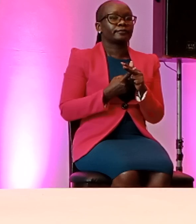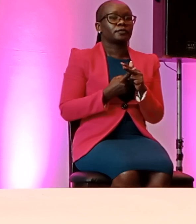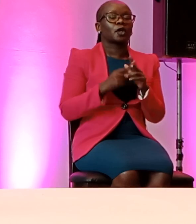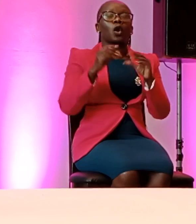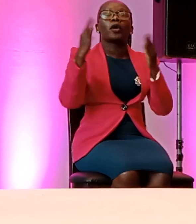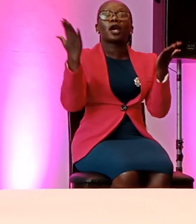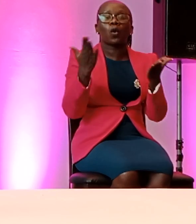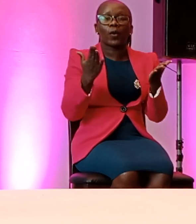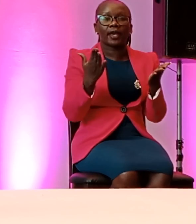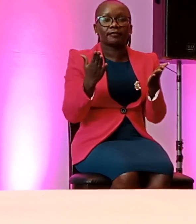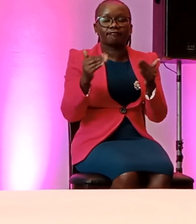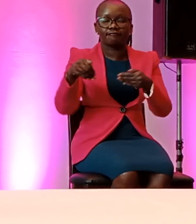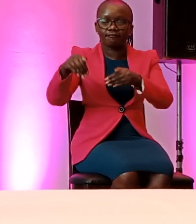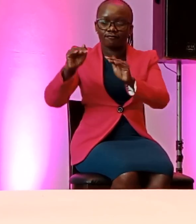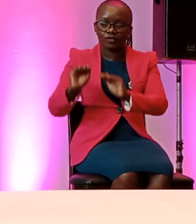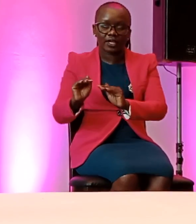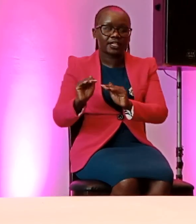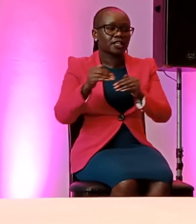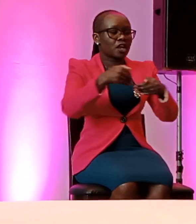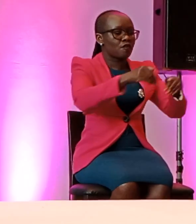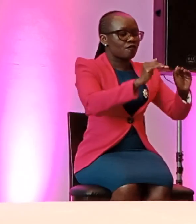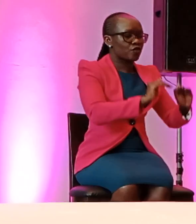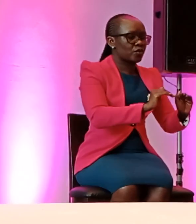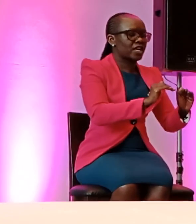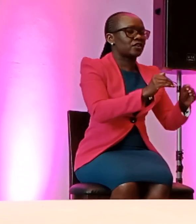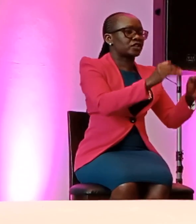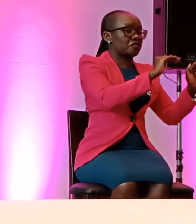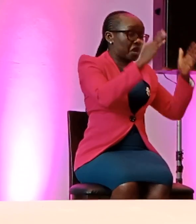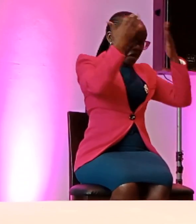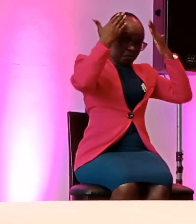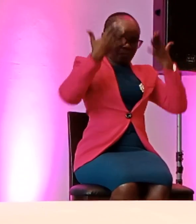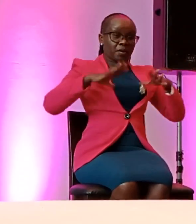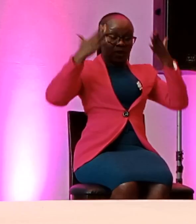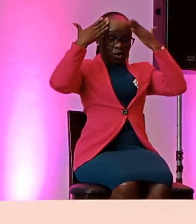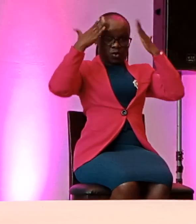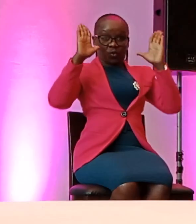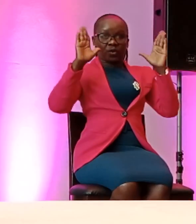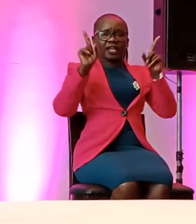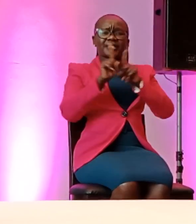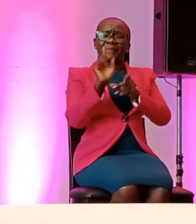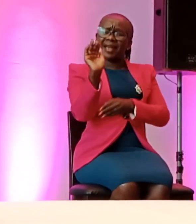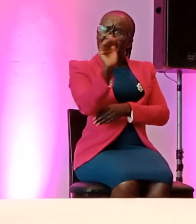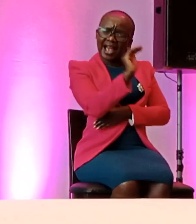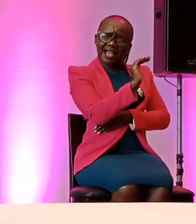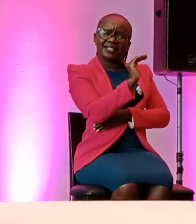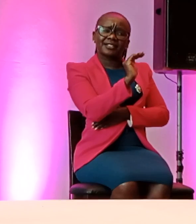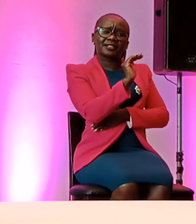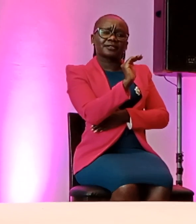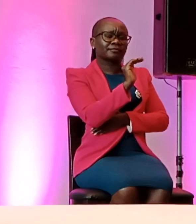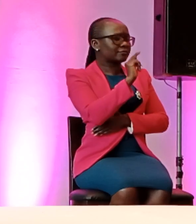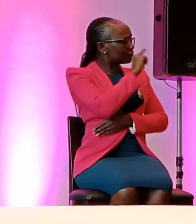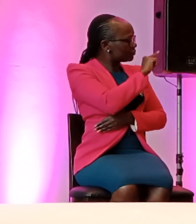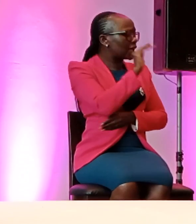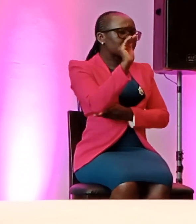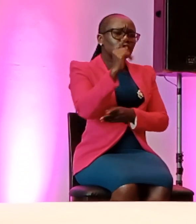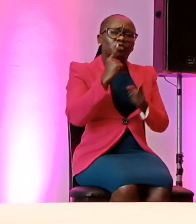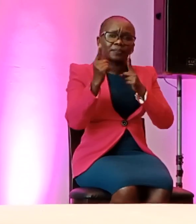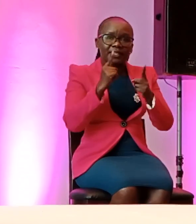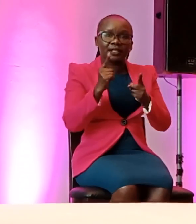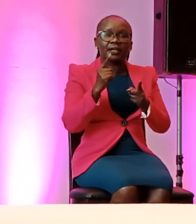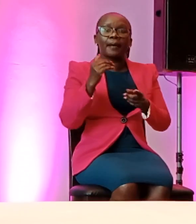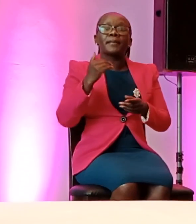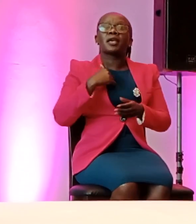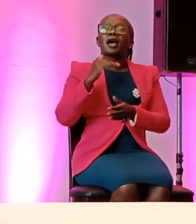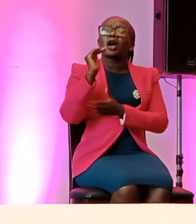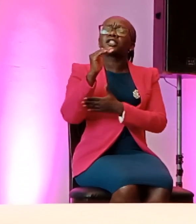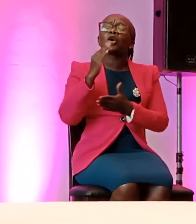going into funerals of people I do not know and asking to speak. And they would ask